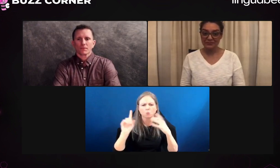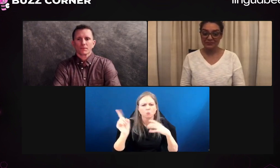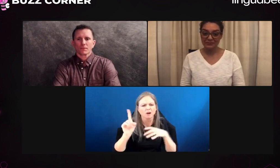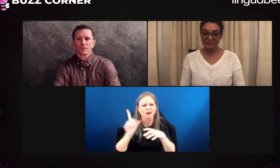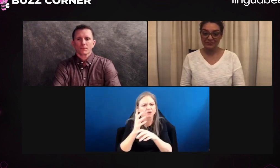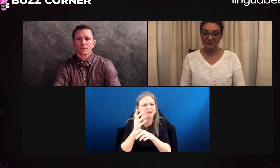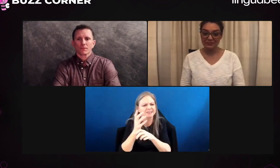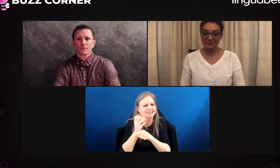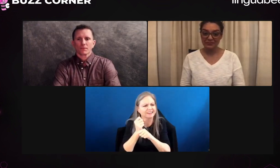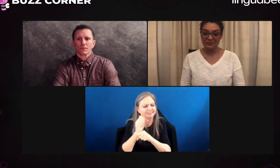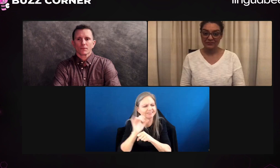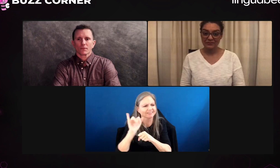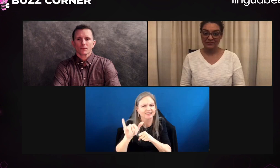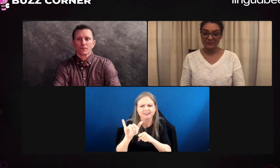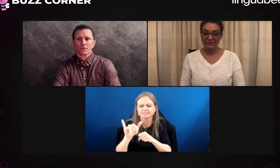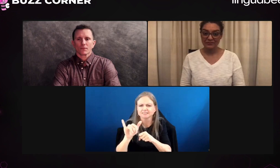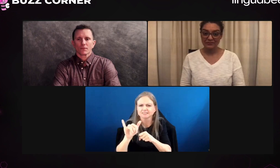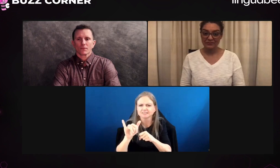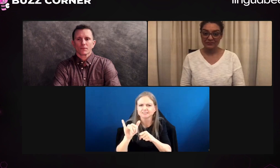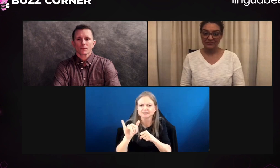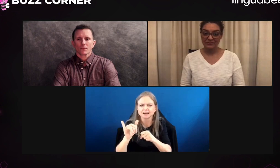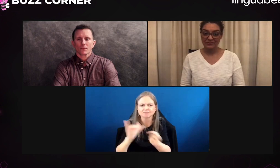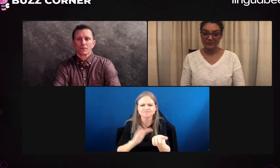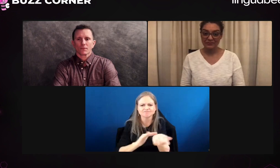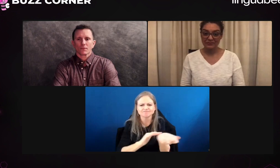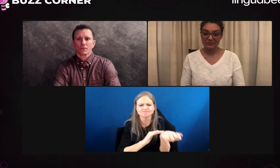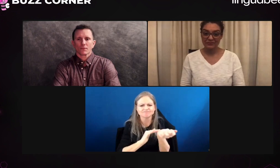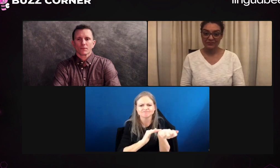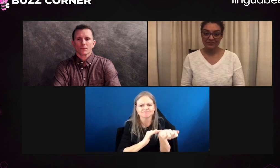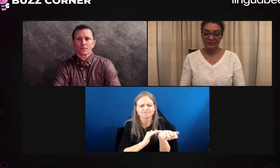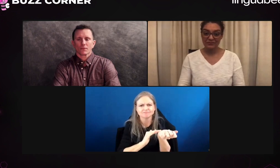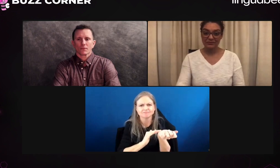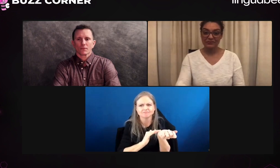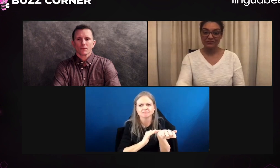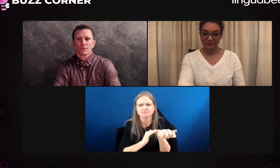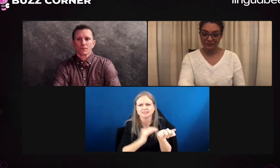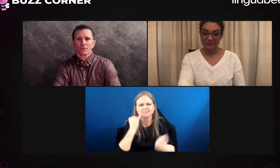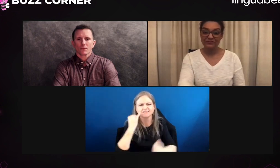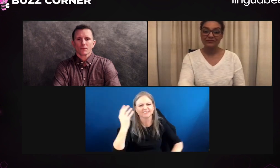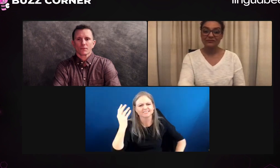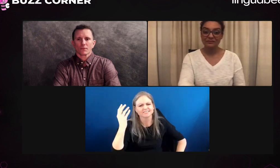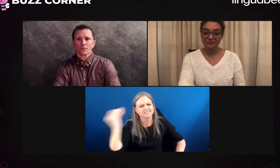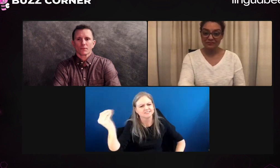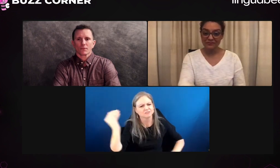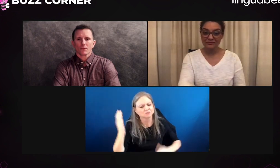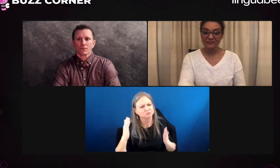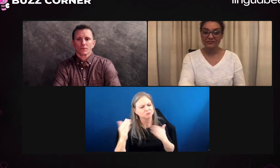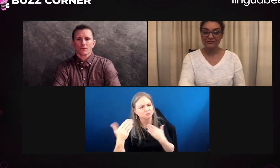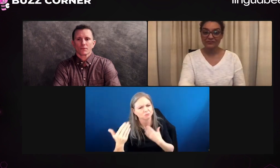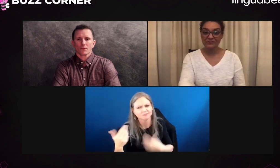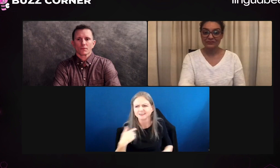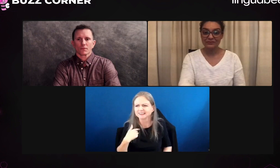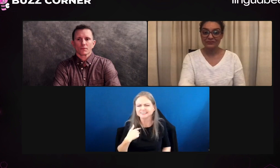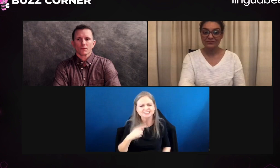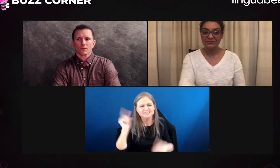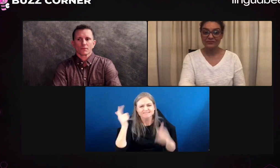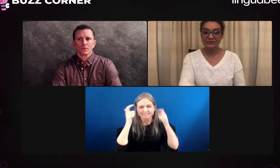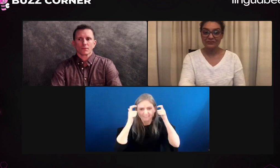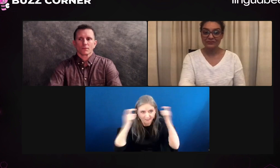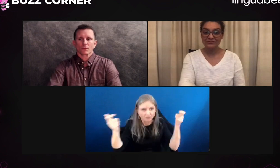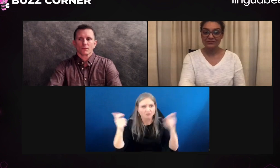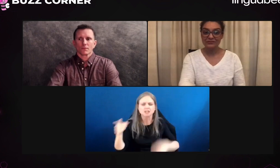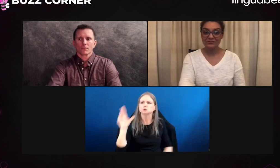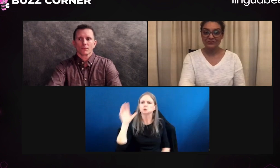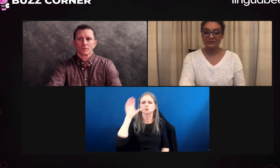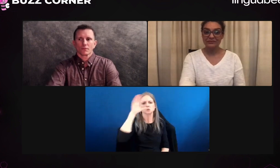at communication and where to get, you know, the feel for communication, how